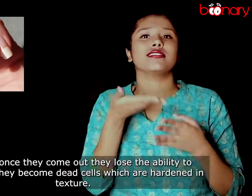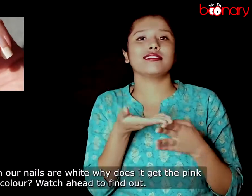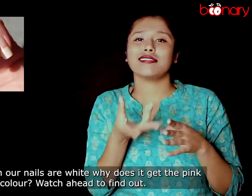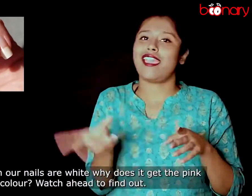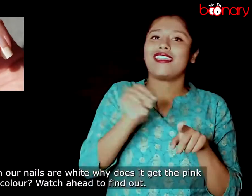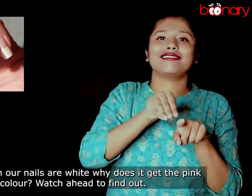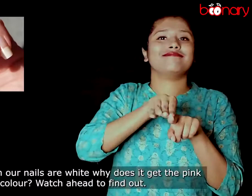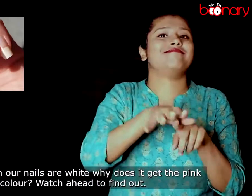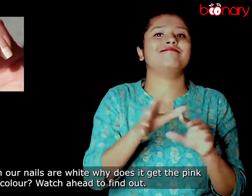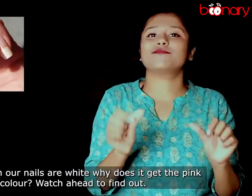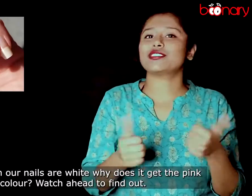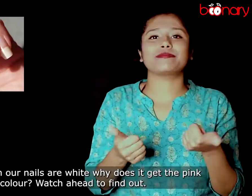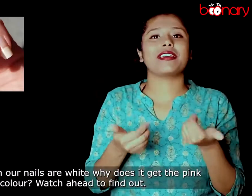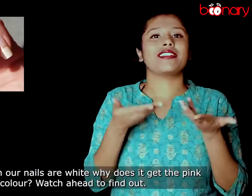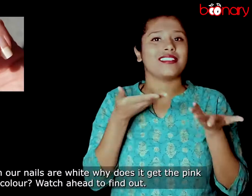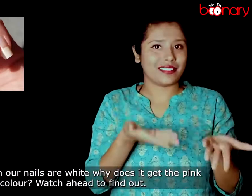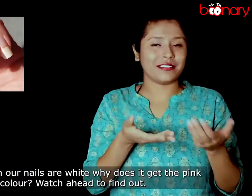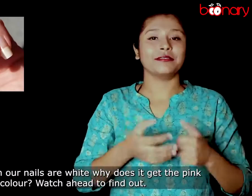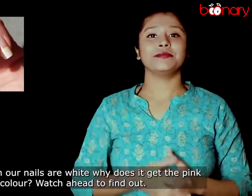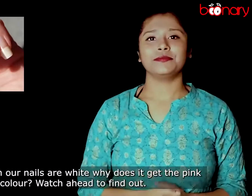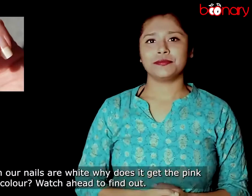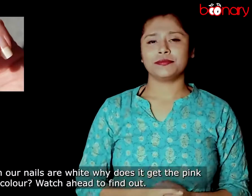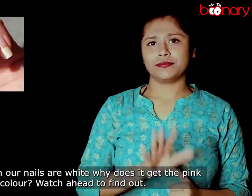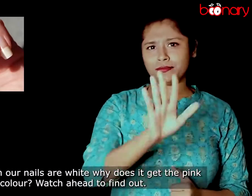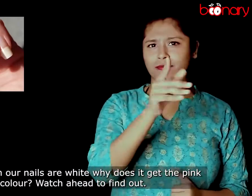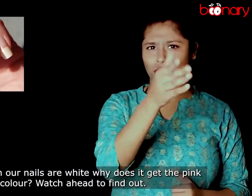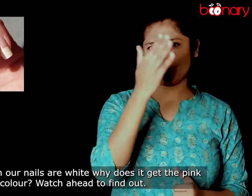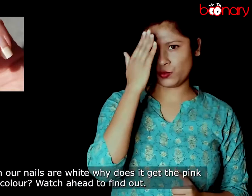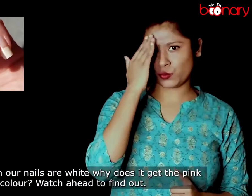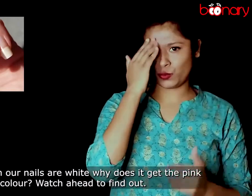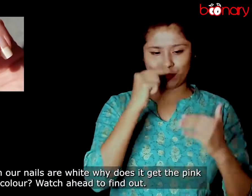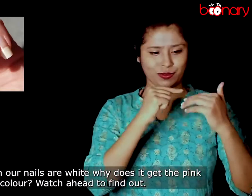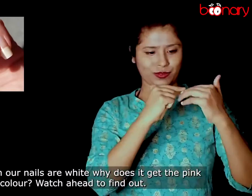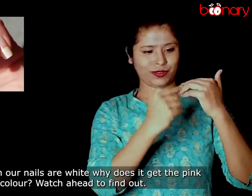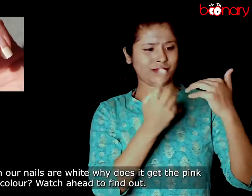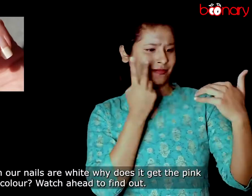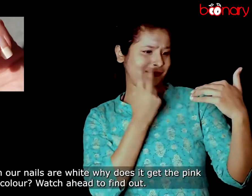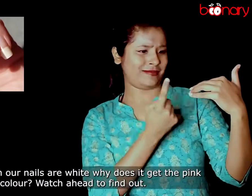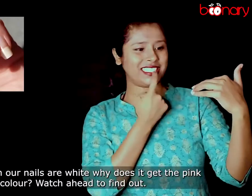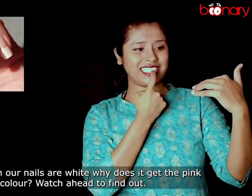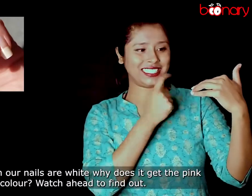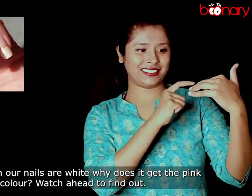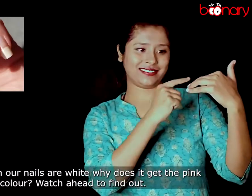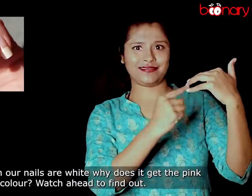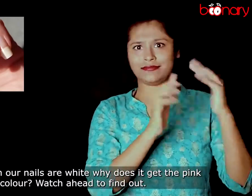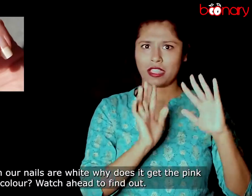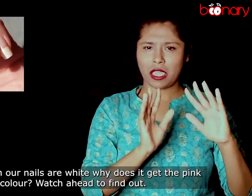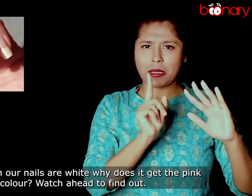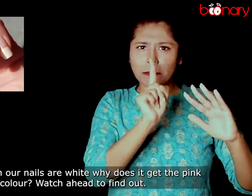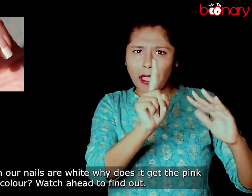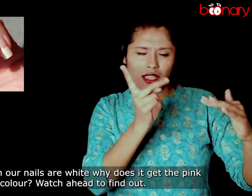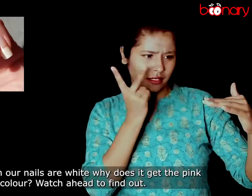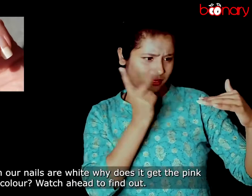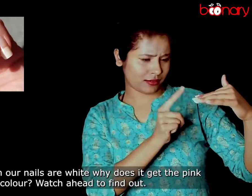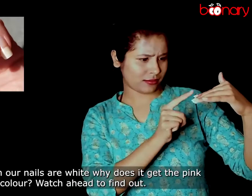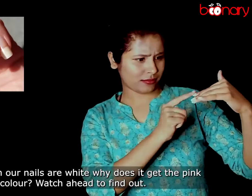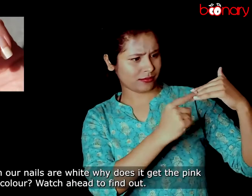So, although our nails are white, why does it get